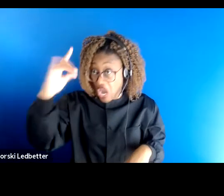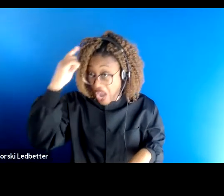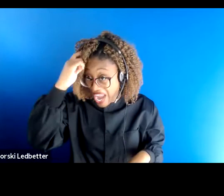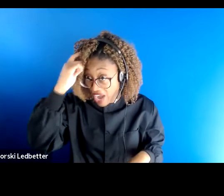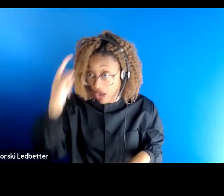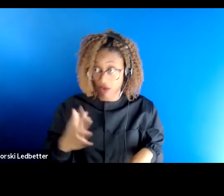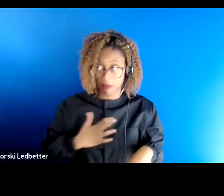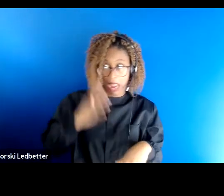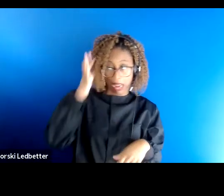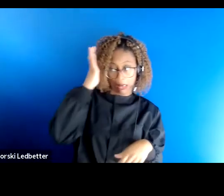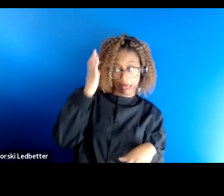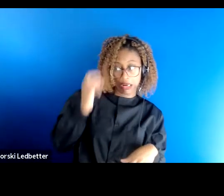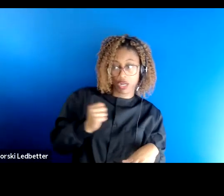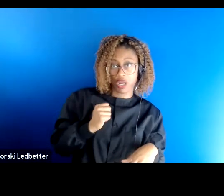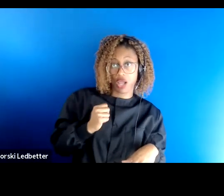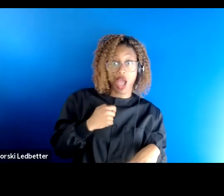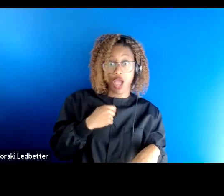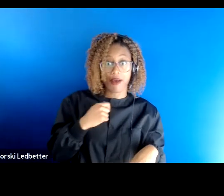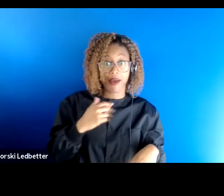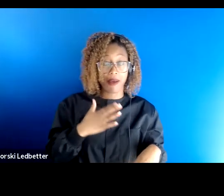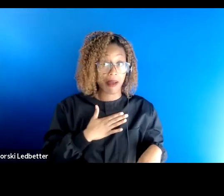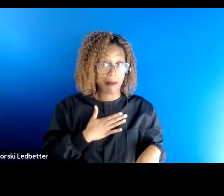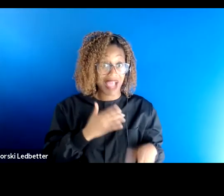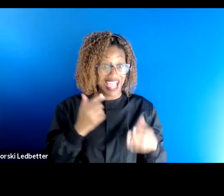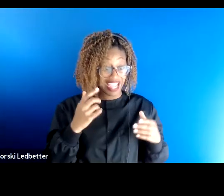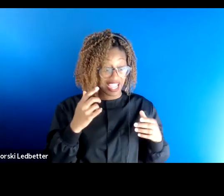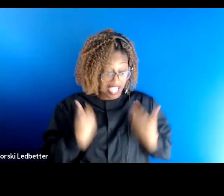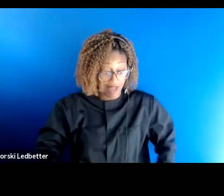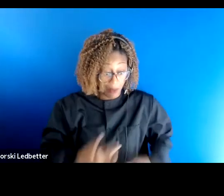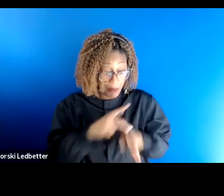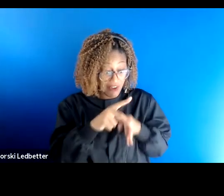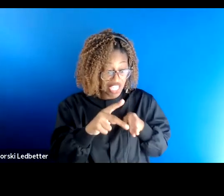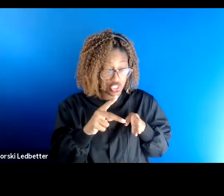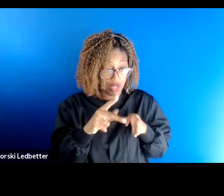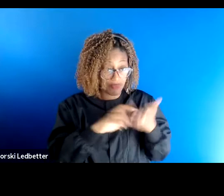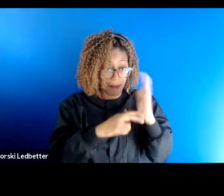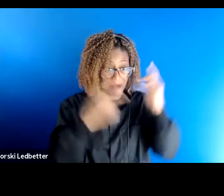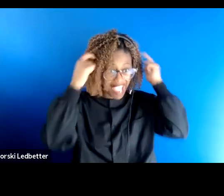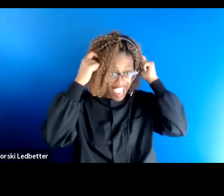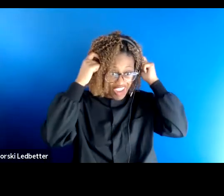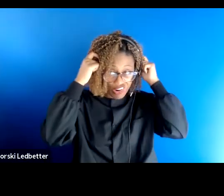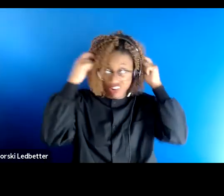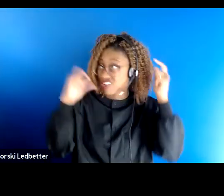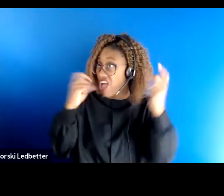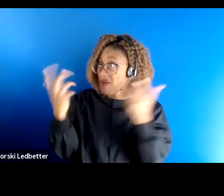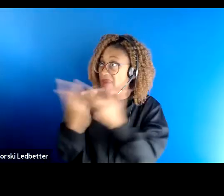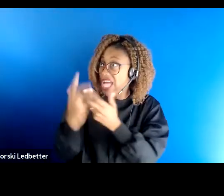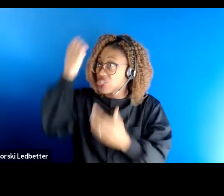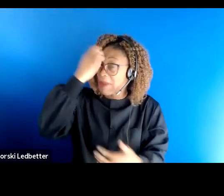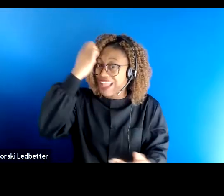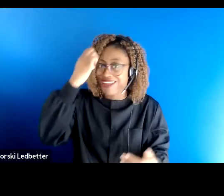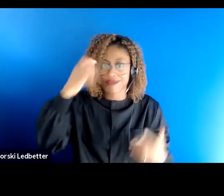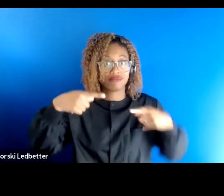a professional would mean that your hair should look like someone who is European. And as you can tell, that's very